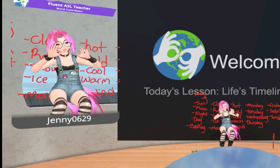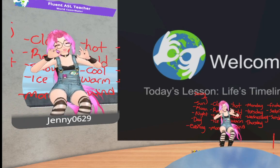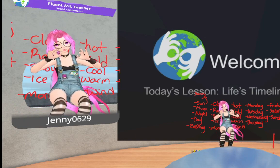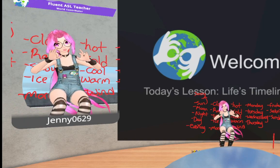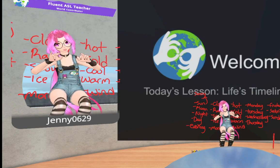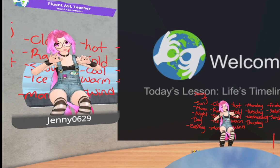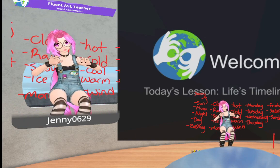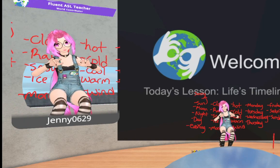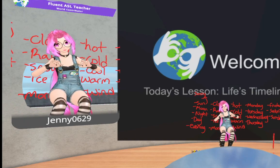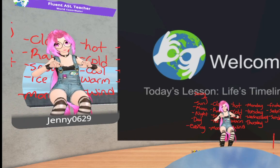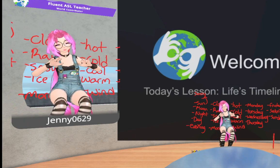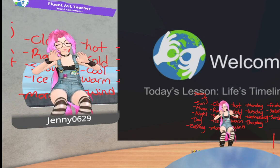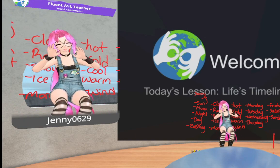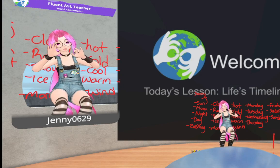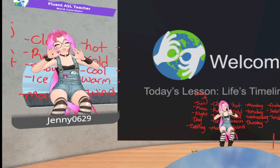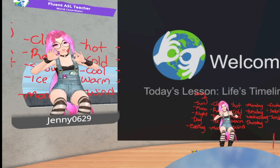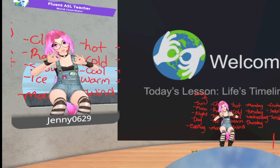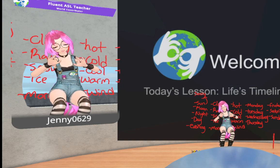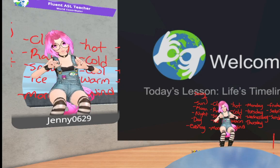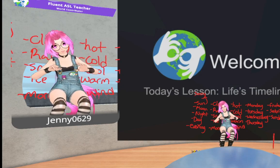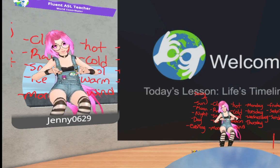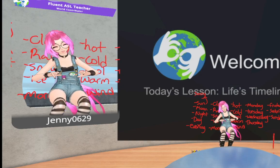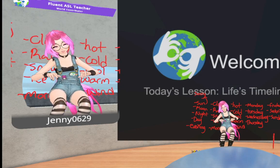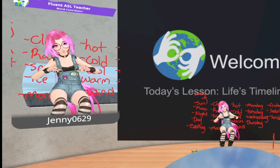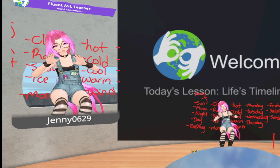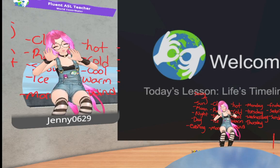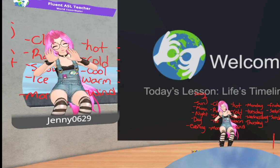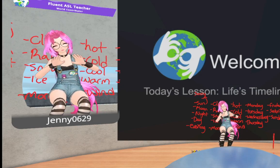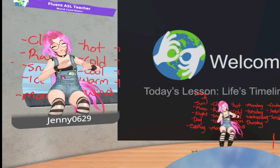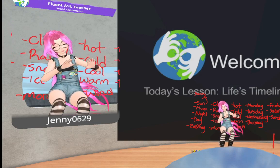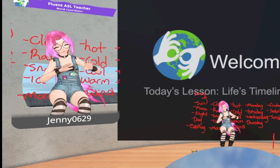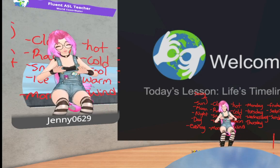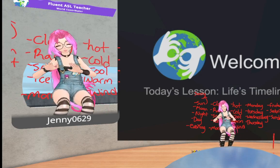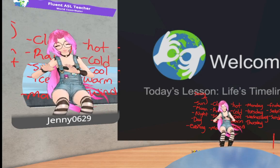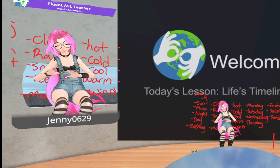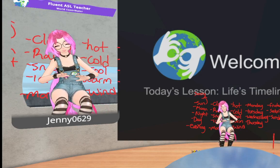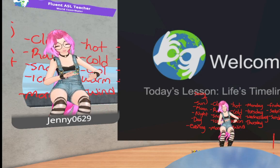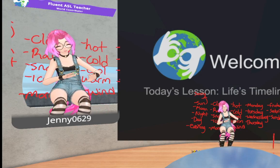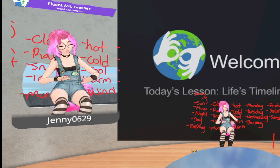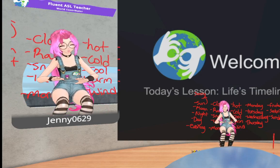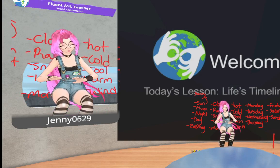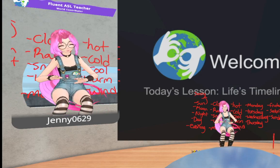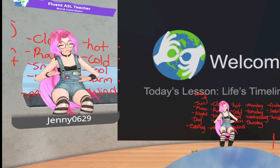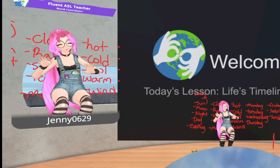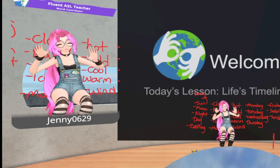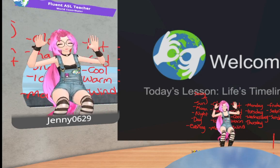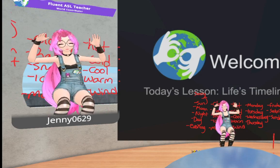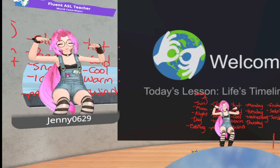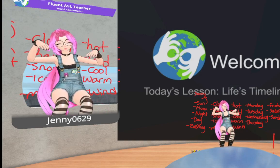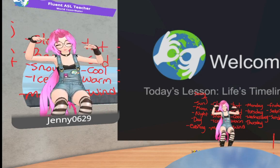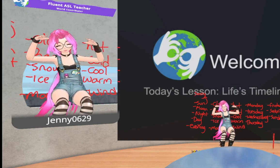is snow, okay? So either snow or snow,